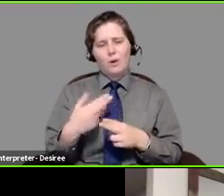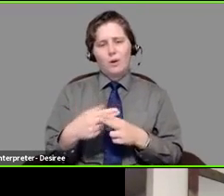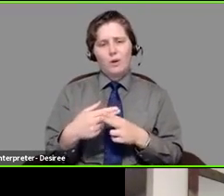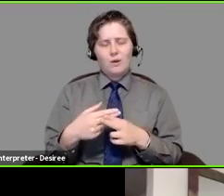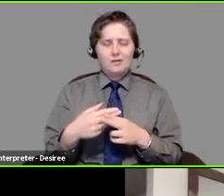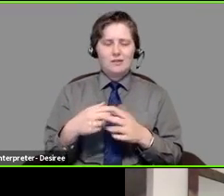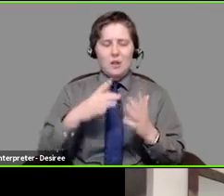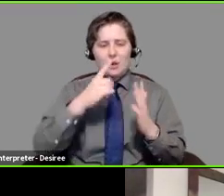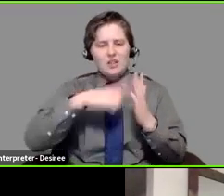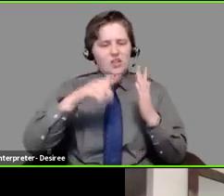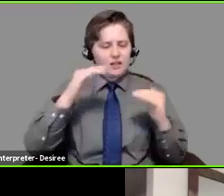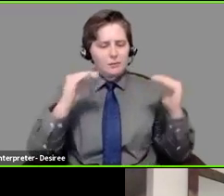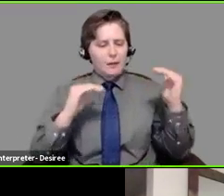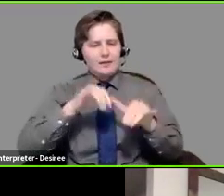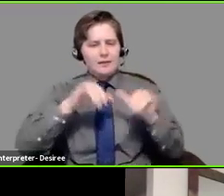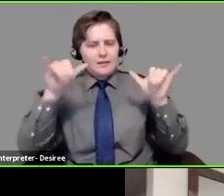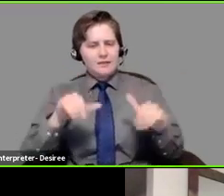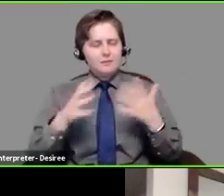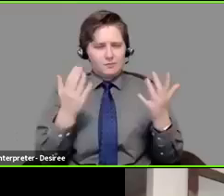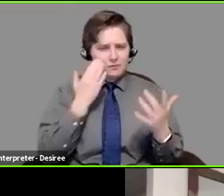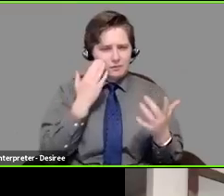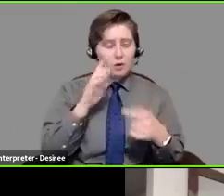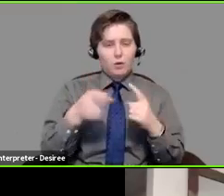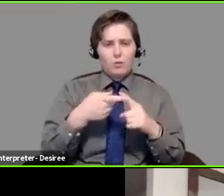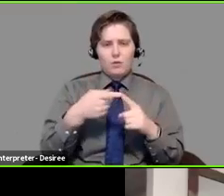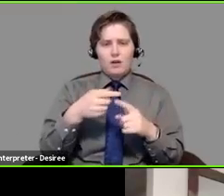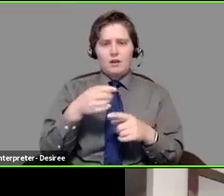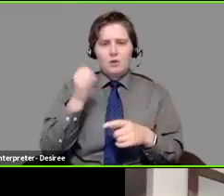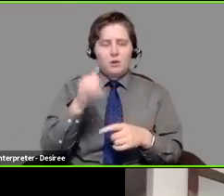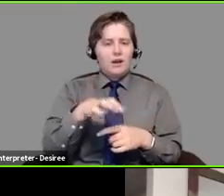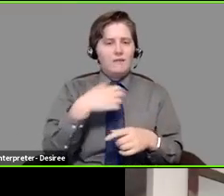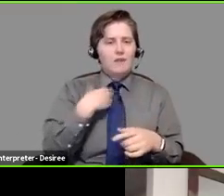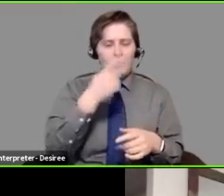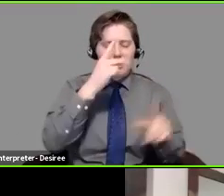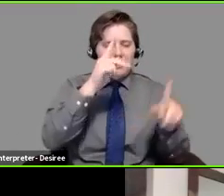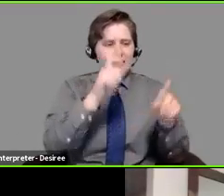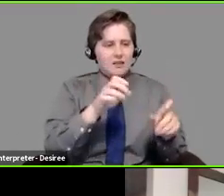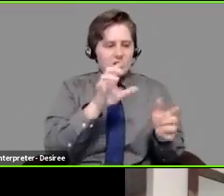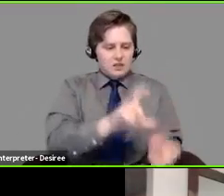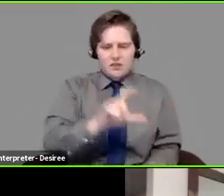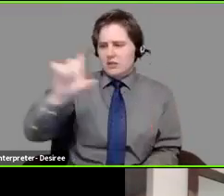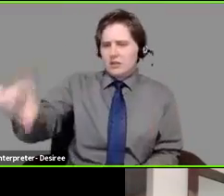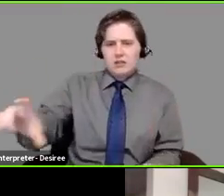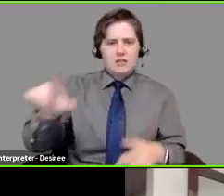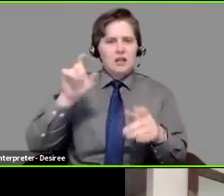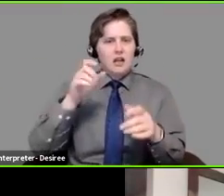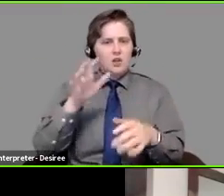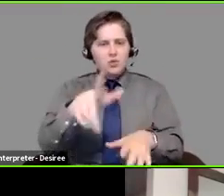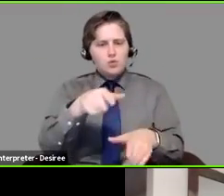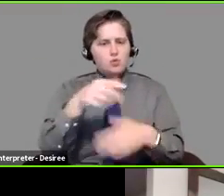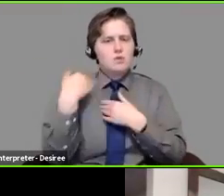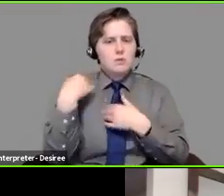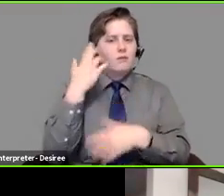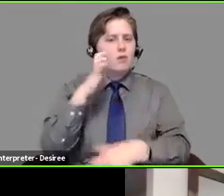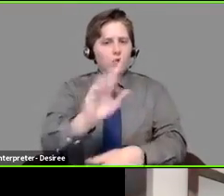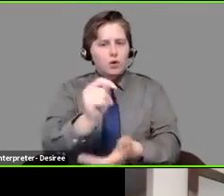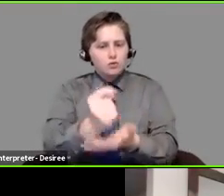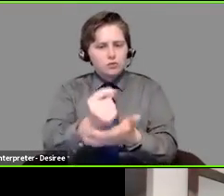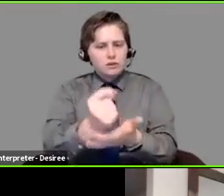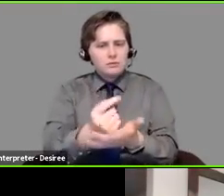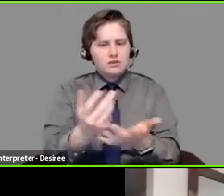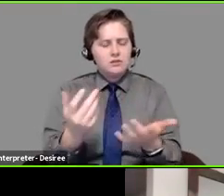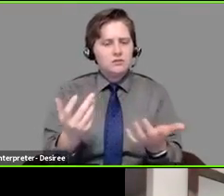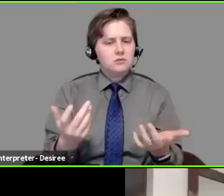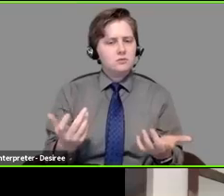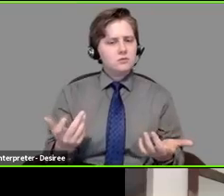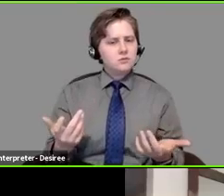and balances. When you have to drop a urine and you're being held accountable for your treatment, and it's